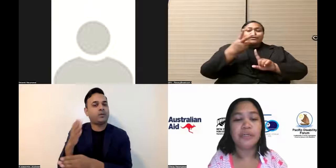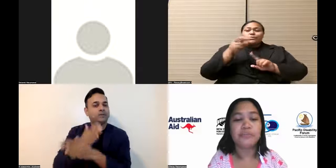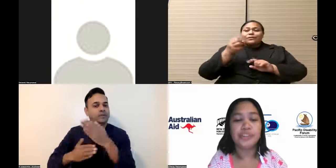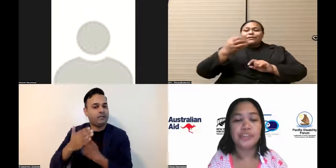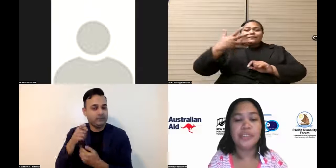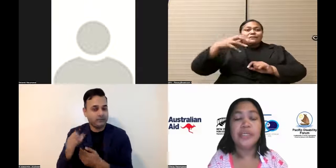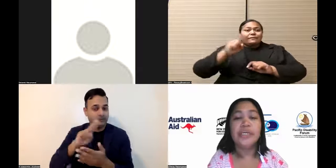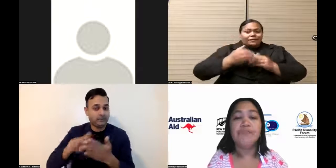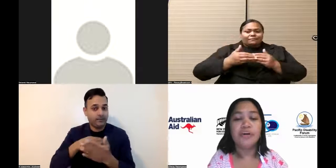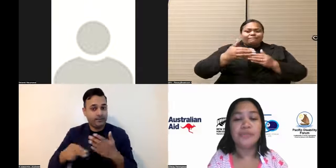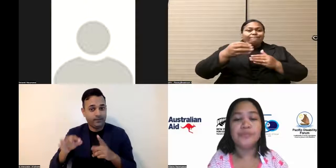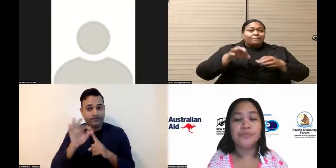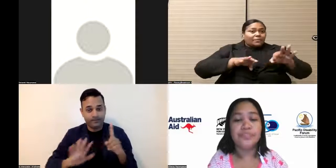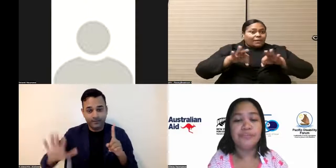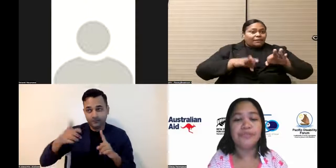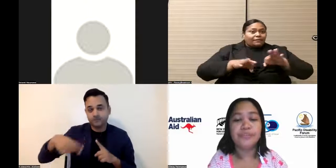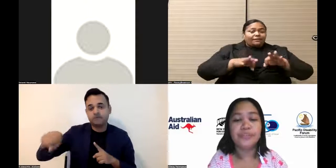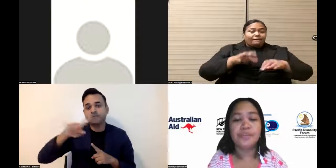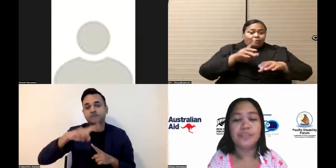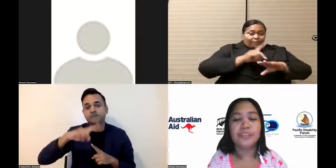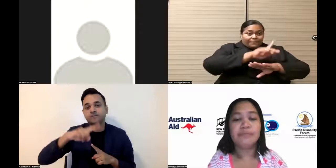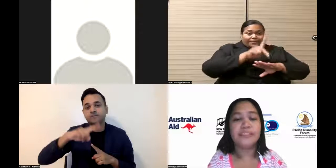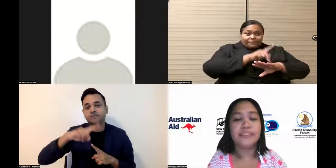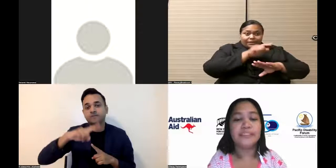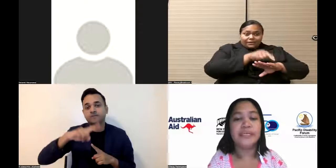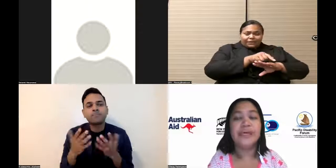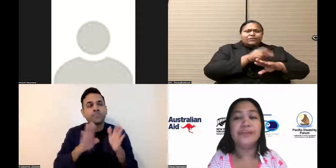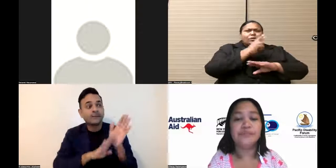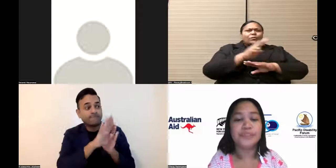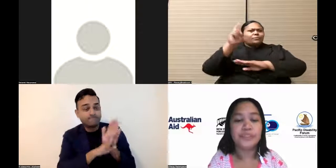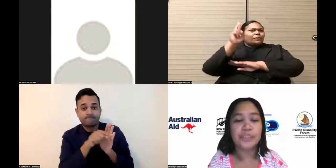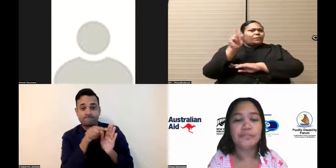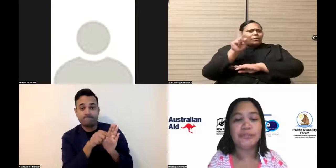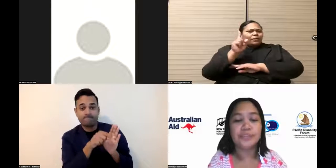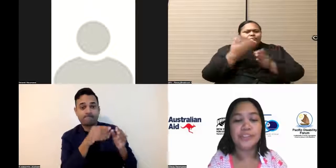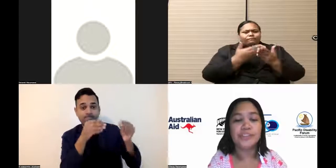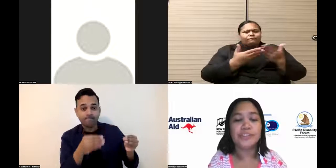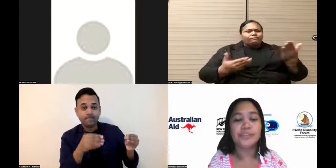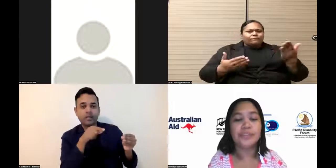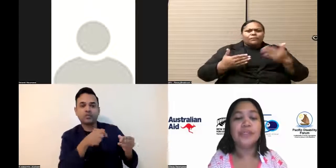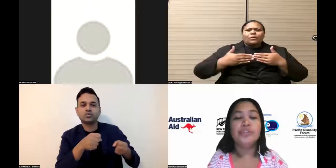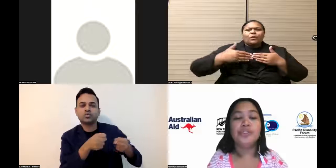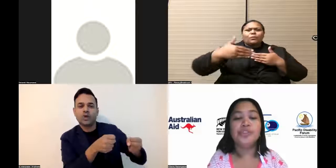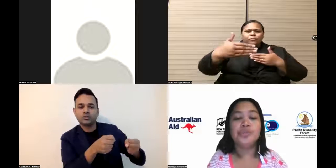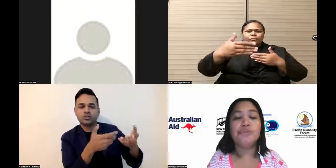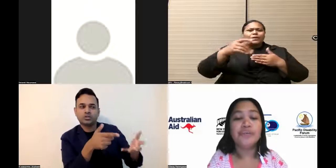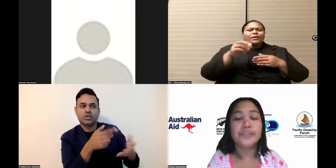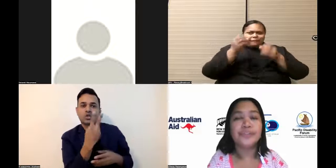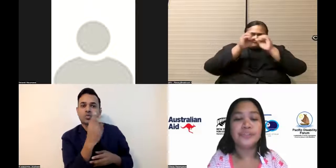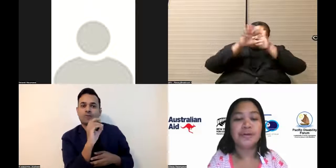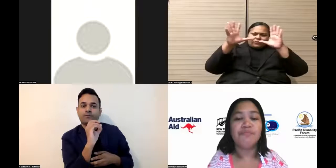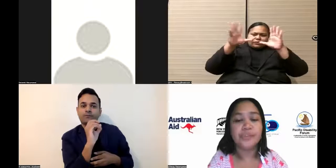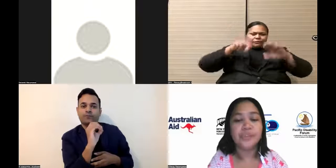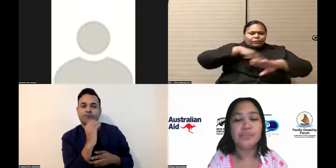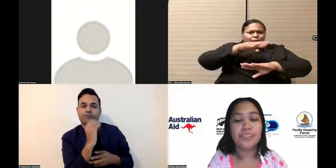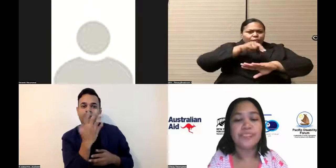vision for our region, involves Pacific persons with disabilities and their representative organizations to ensure the